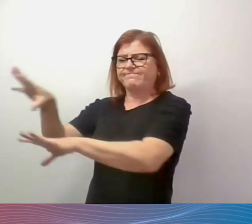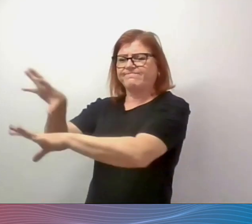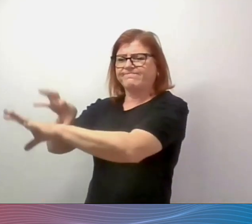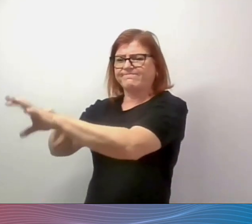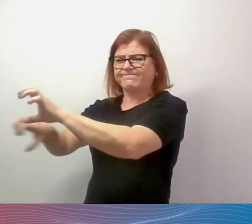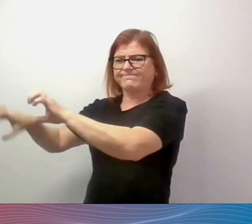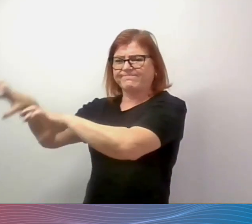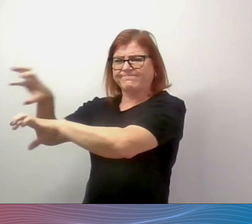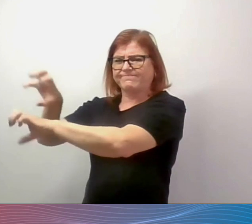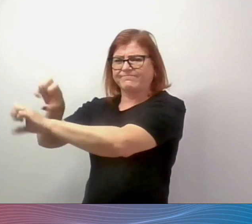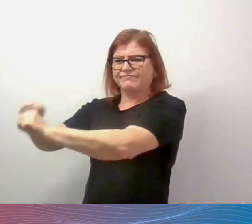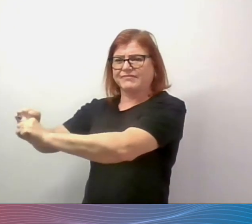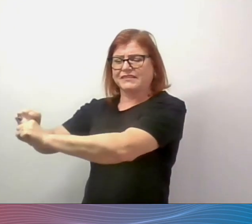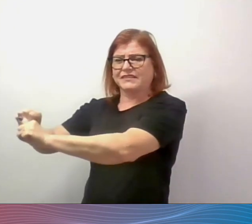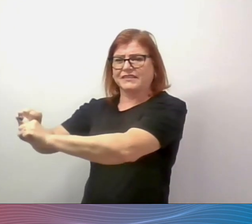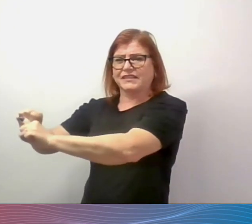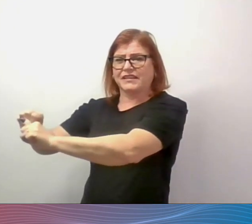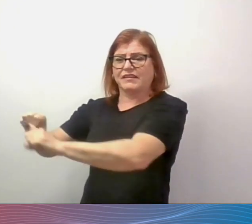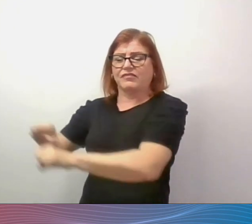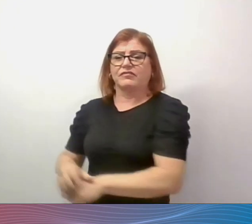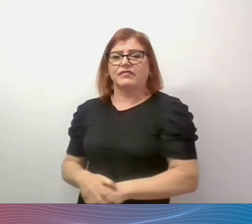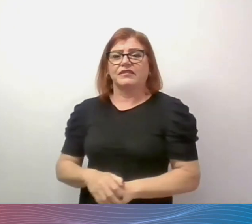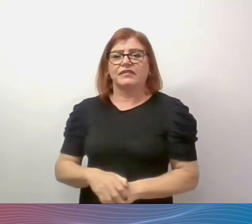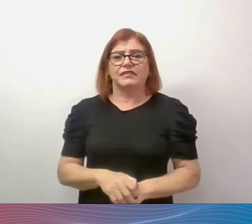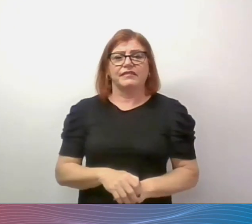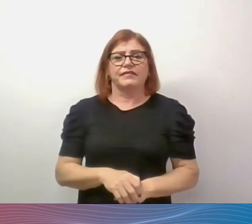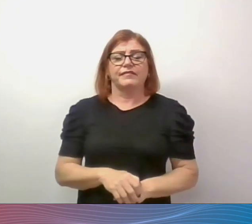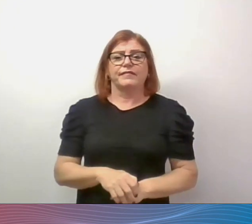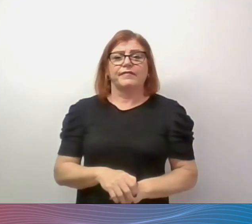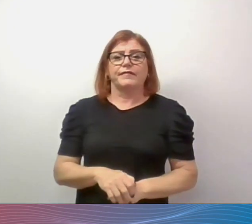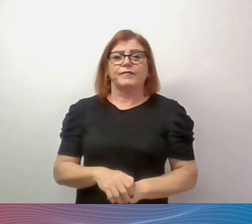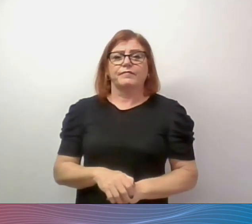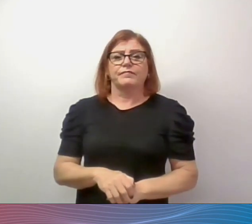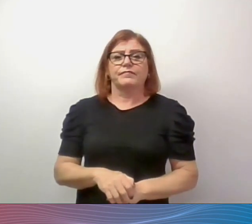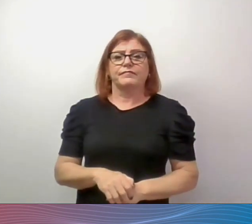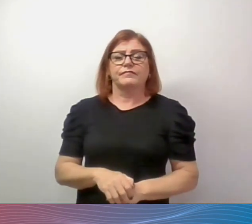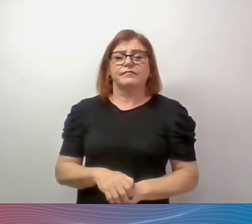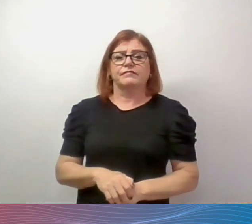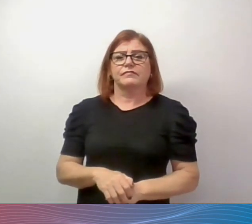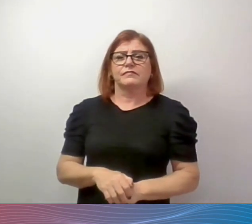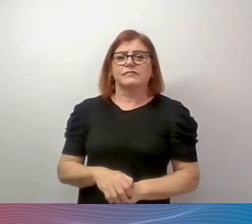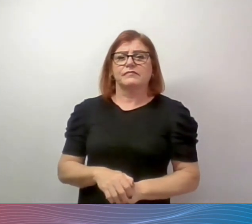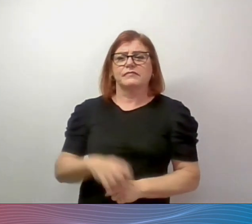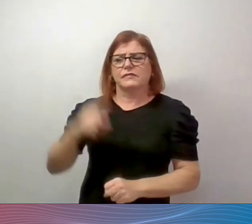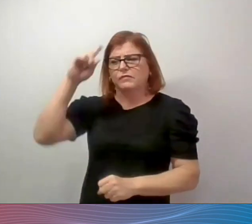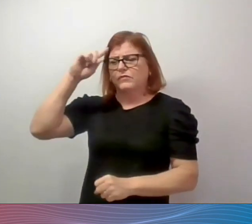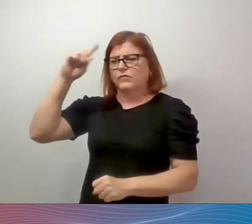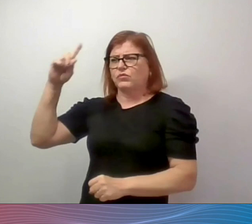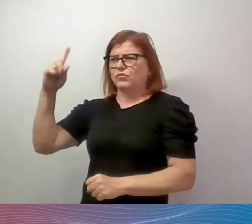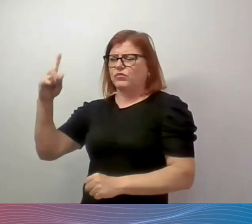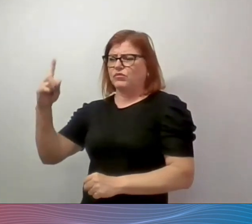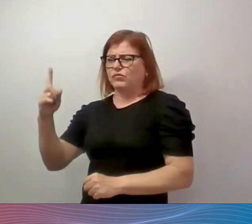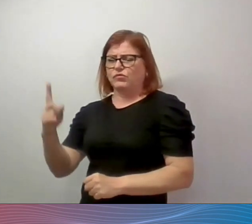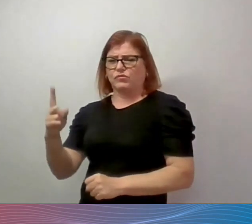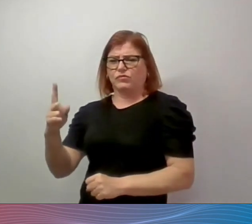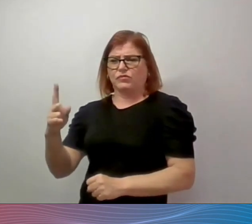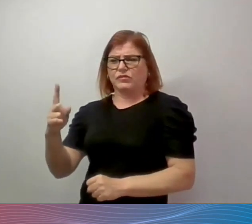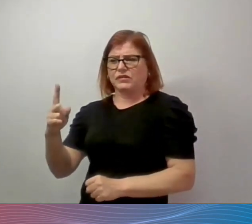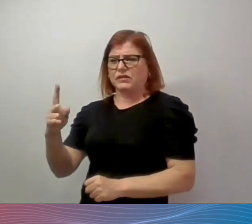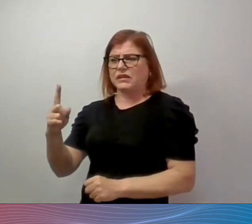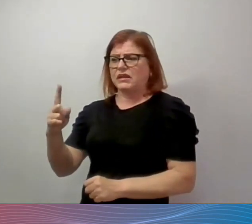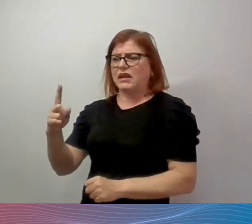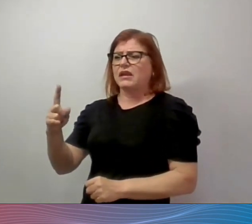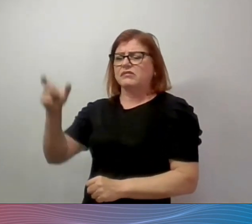the empire of darkness. É uma autoridade onde Satanás governa, que ele é o pai